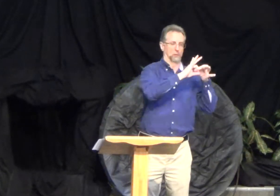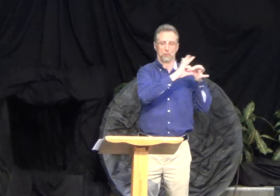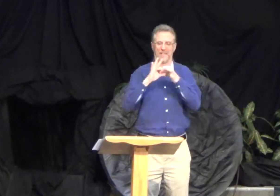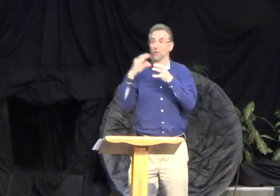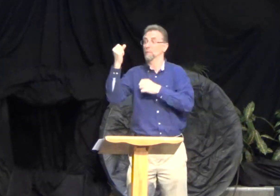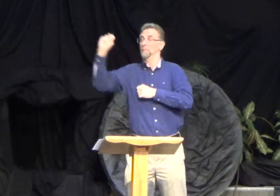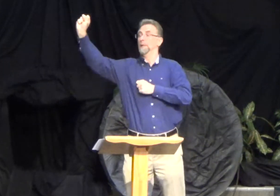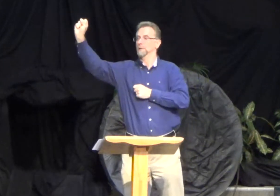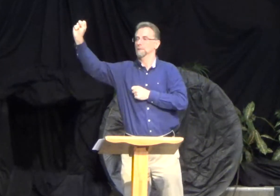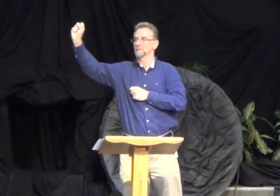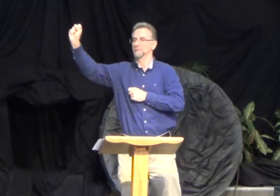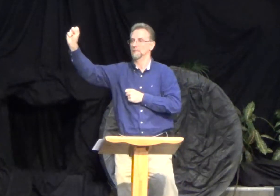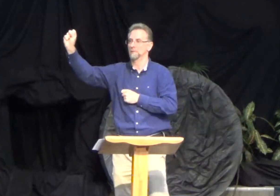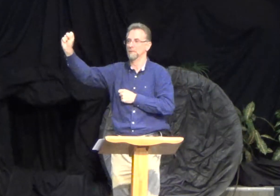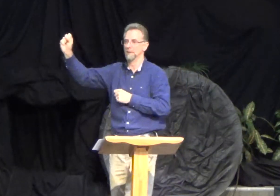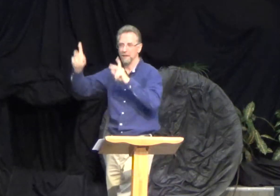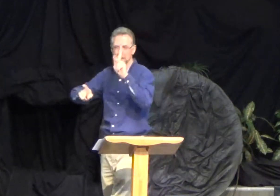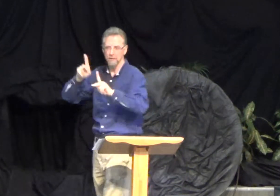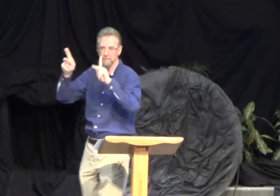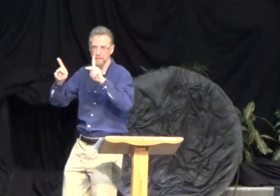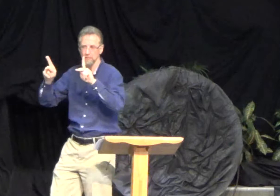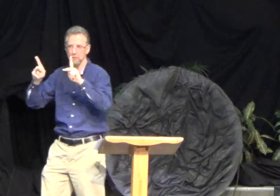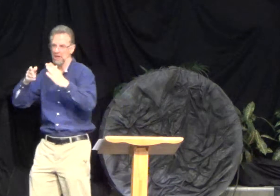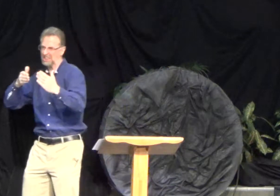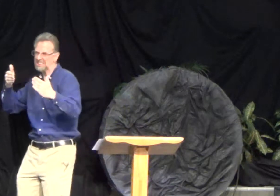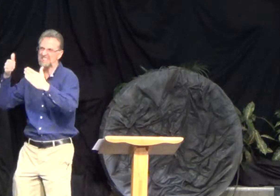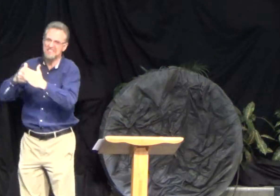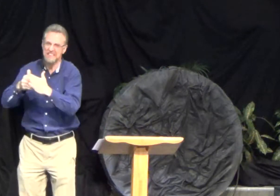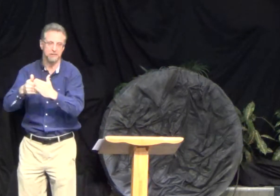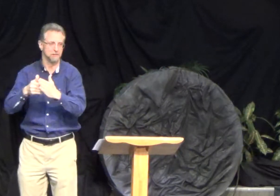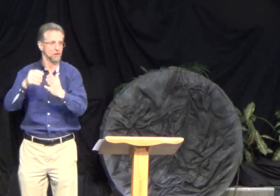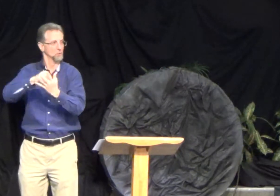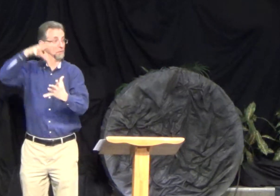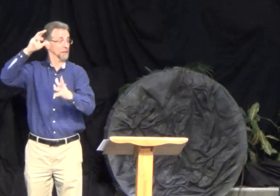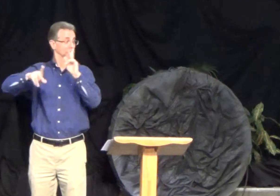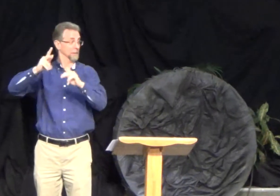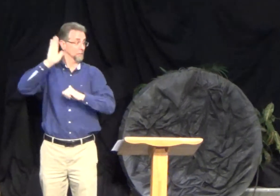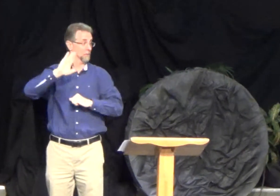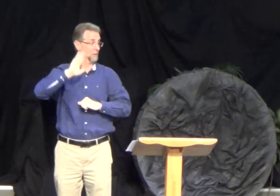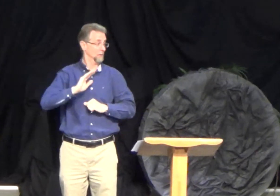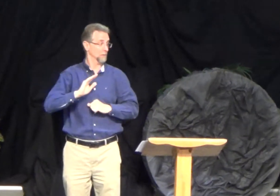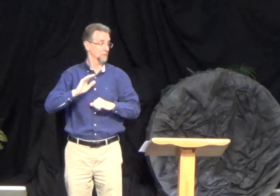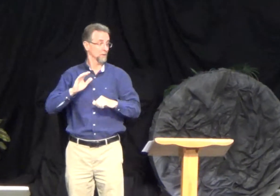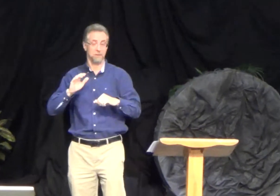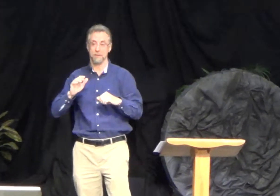We see the relationship to the rebellion of the Occupy group. They were against the rich, if you